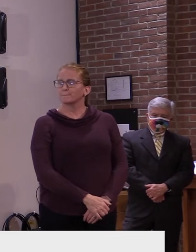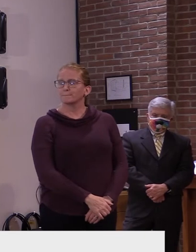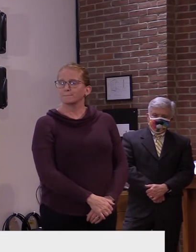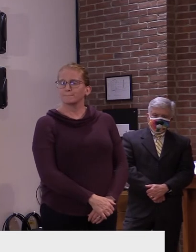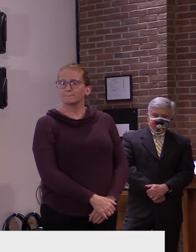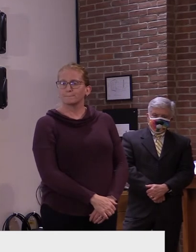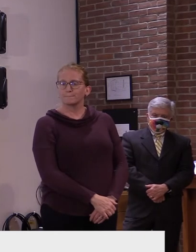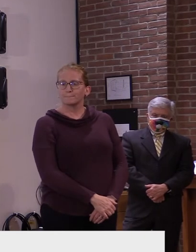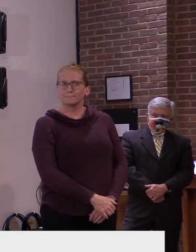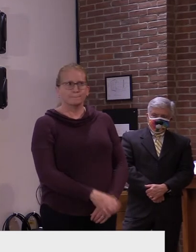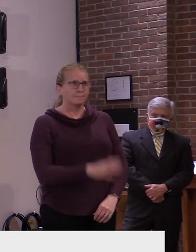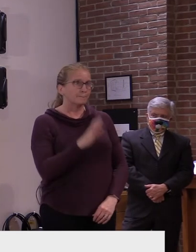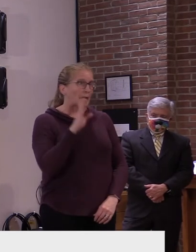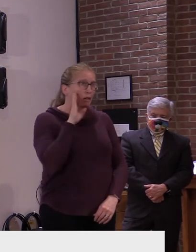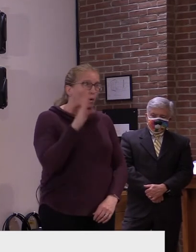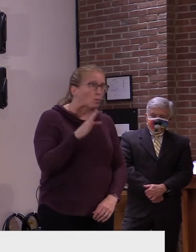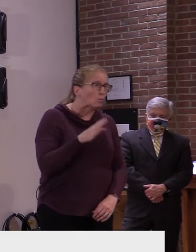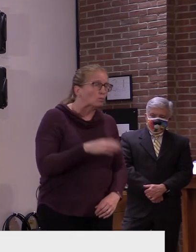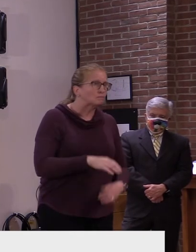um hello